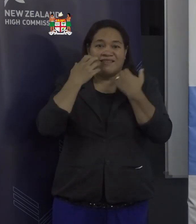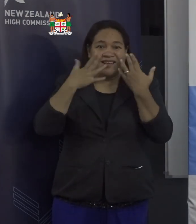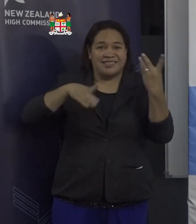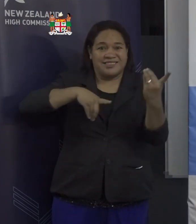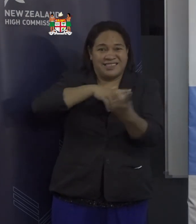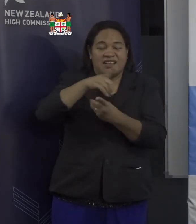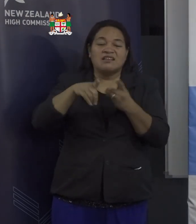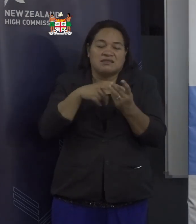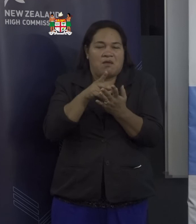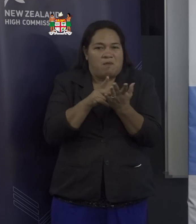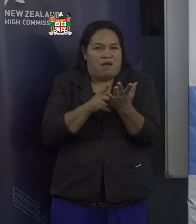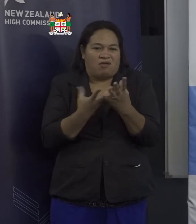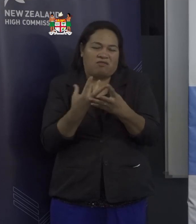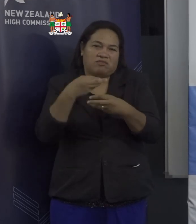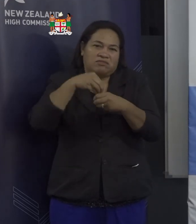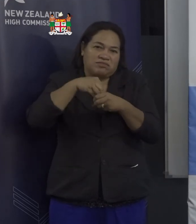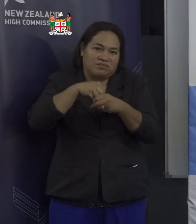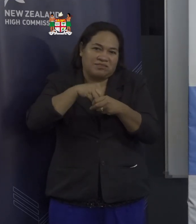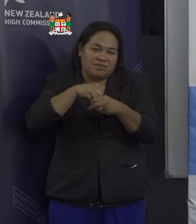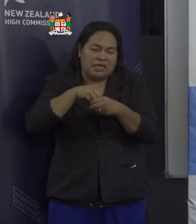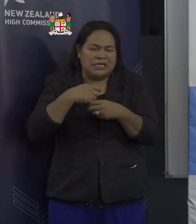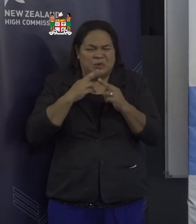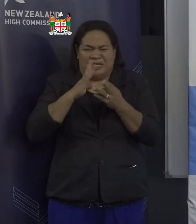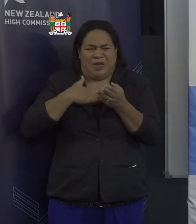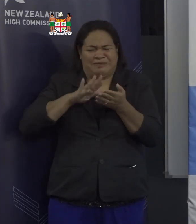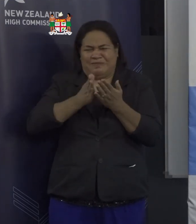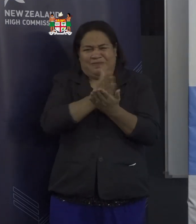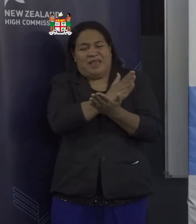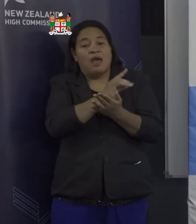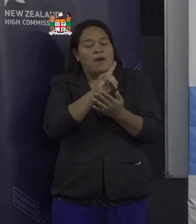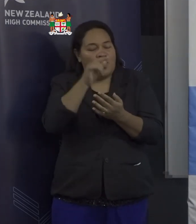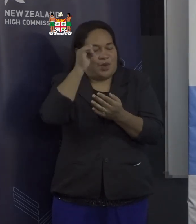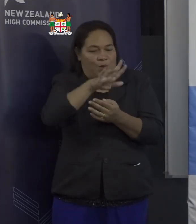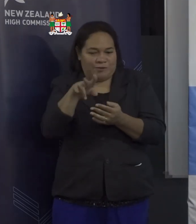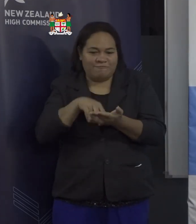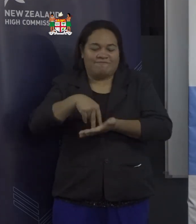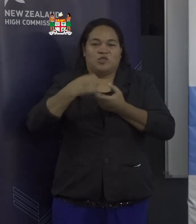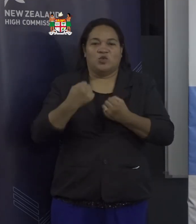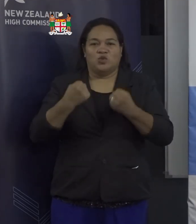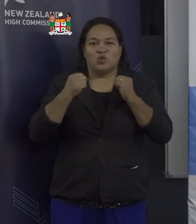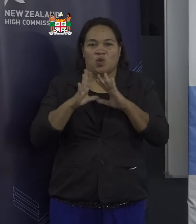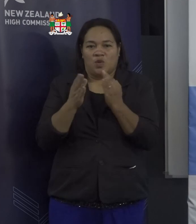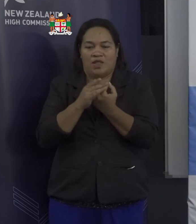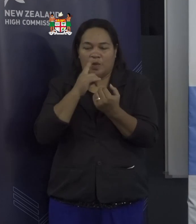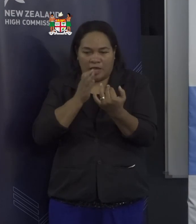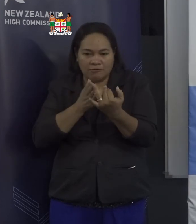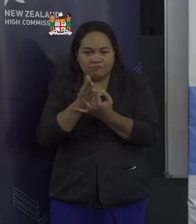part of our landscape. And even if we wish they were not, we know that we are stronger if we partner together through those